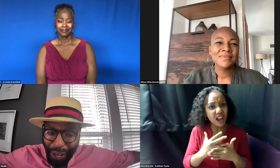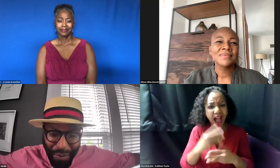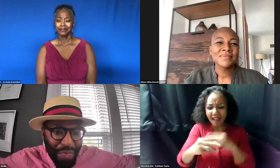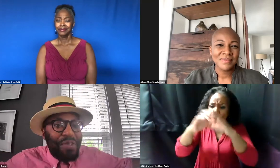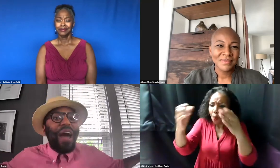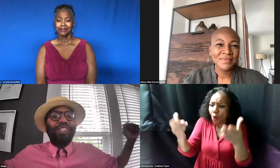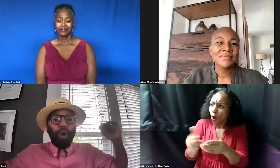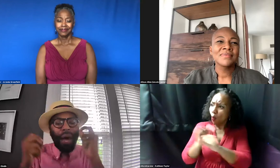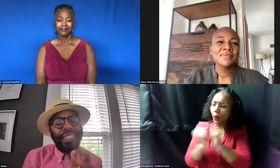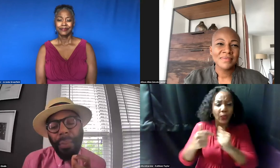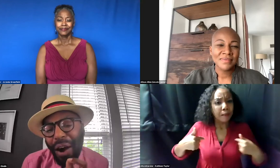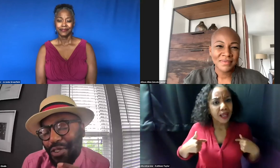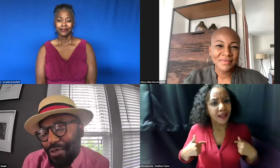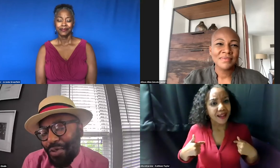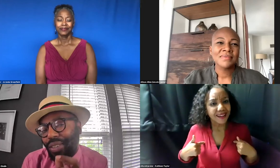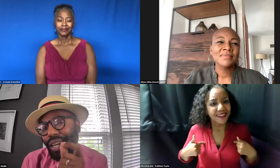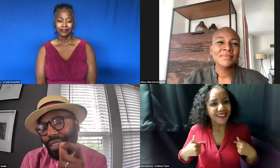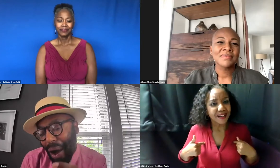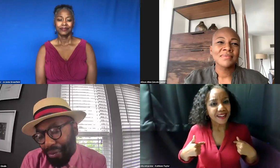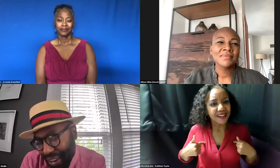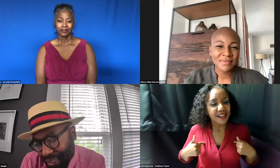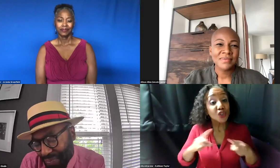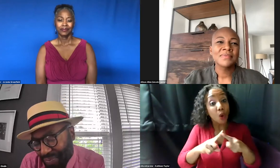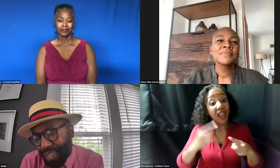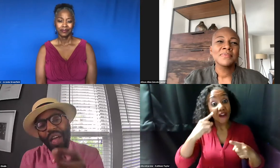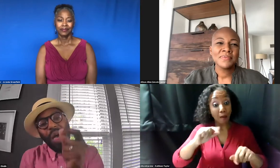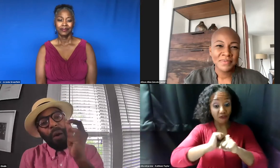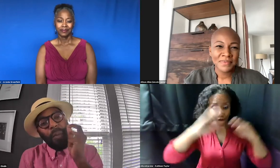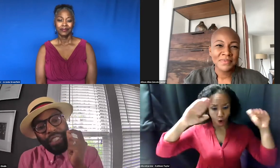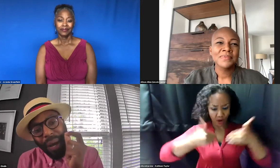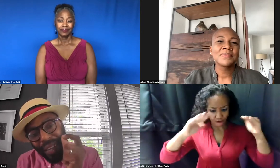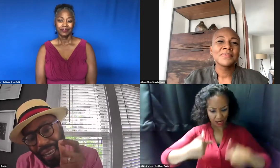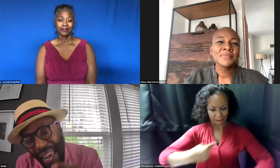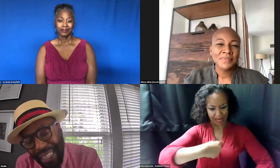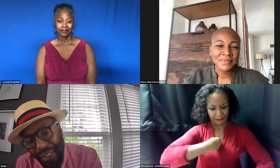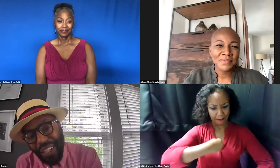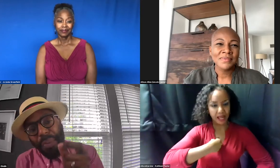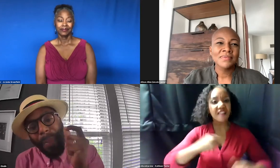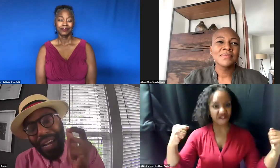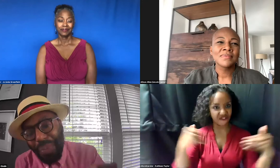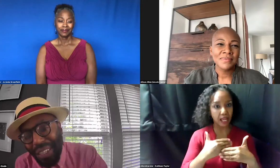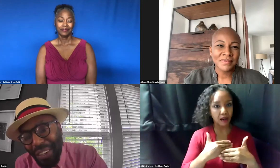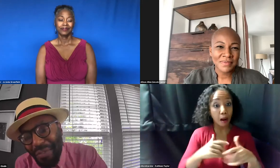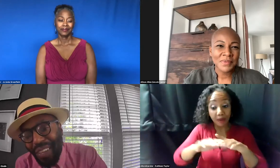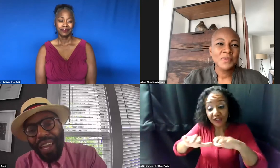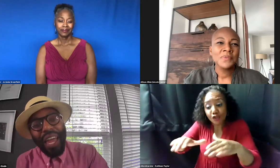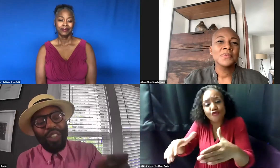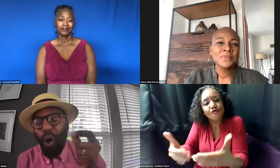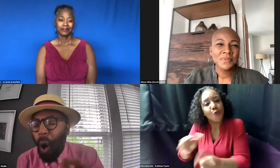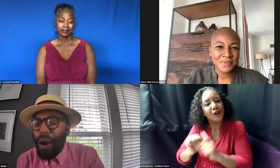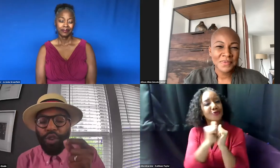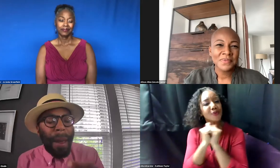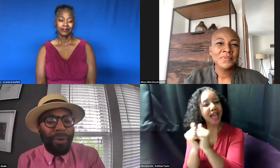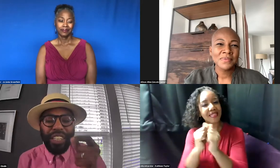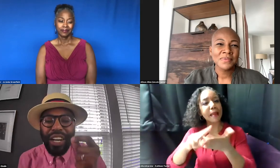world working with you. And so when it's about you, it's about fear. Mm-hmm. When it's about the collective, it's about possibility. Mm-hmm.